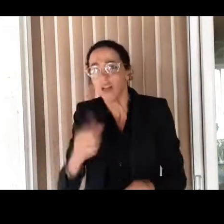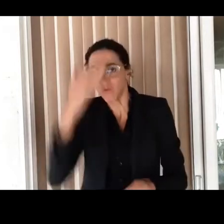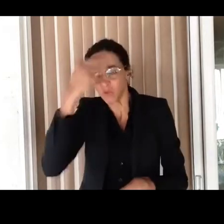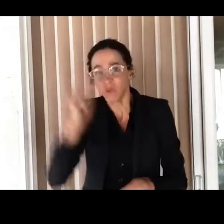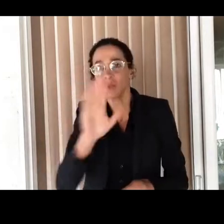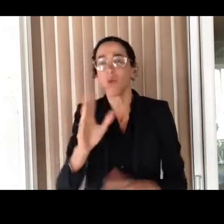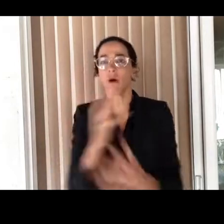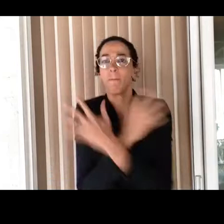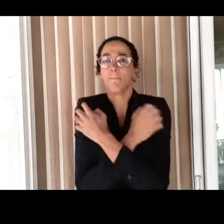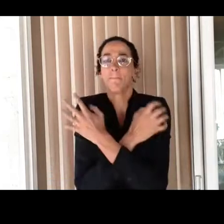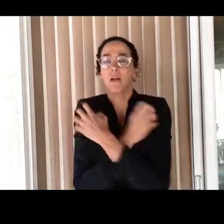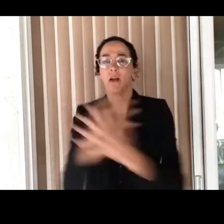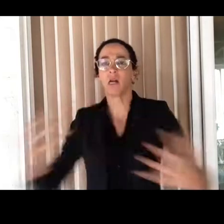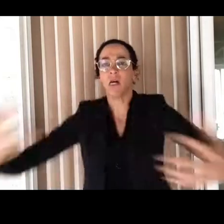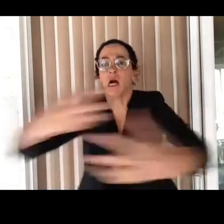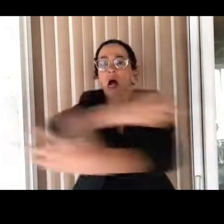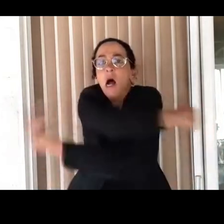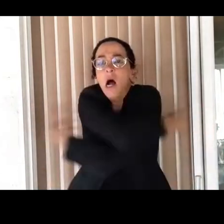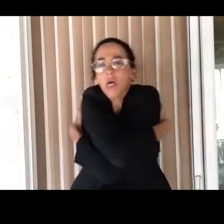back. I can still even feel them.